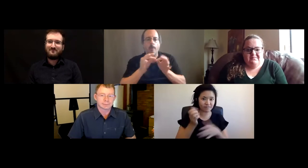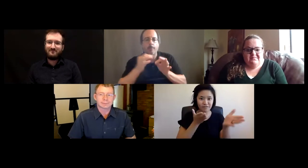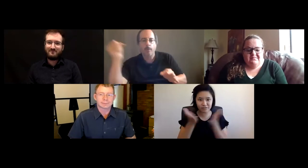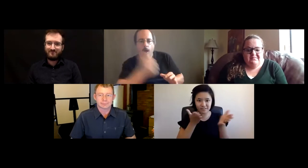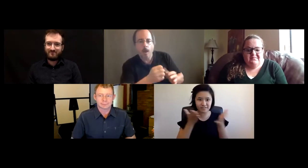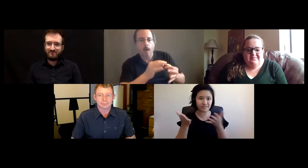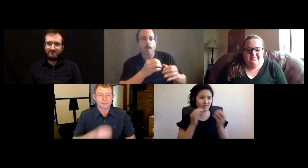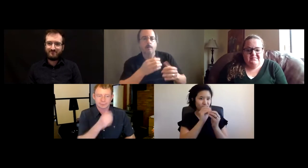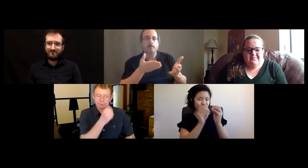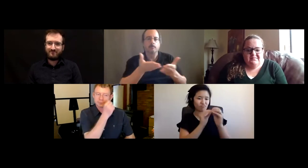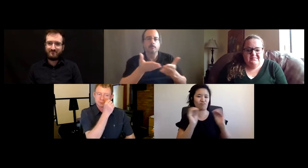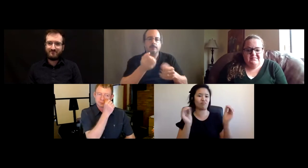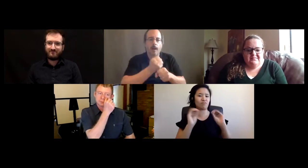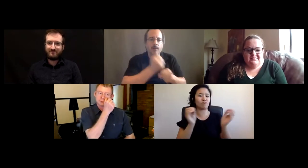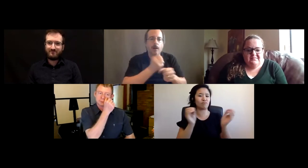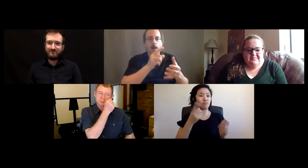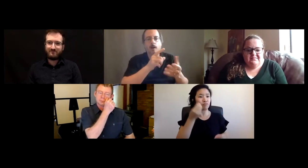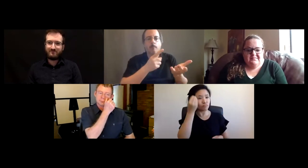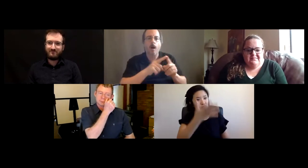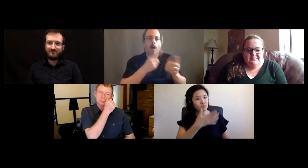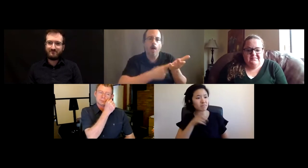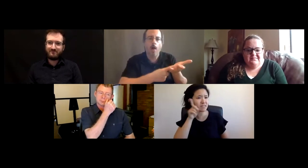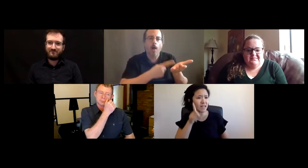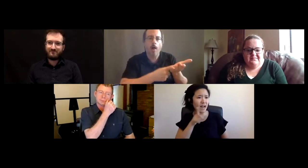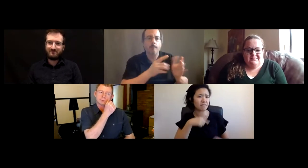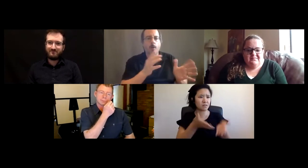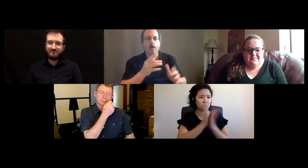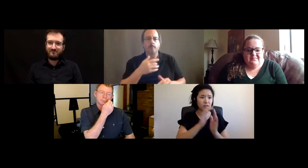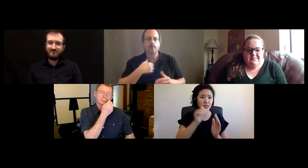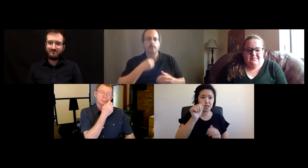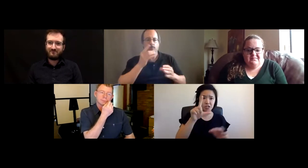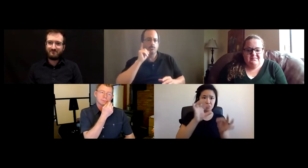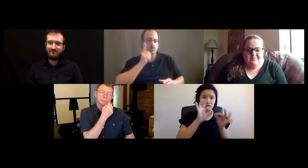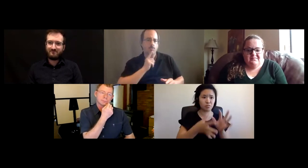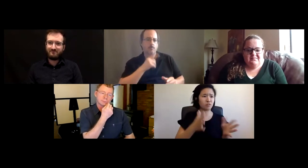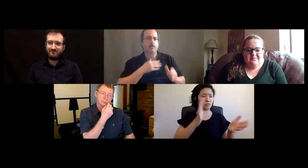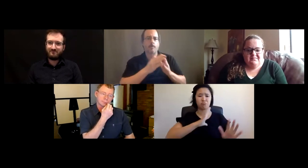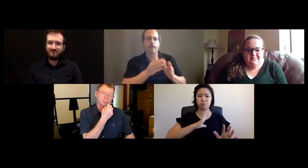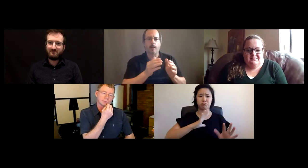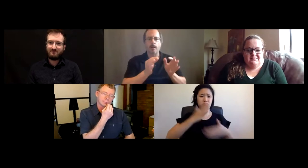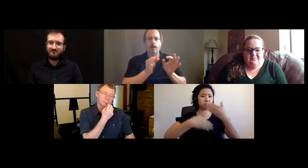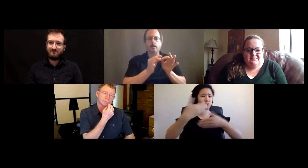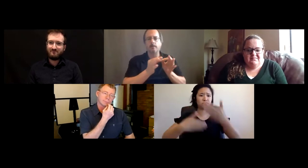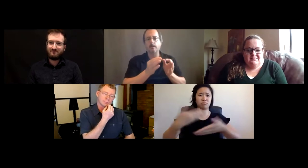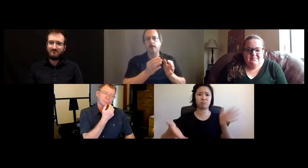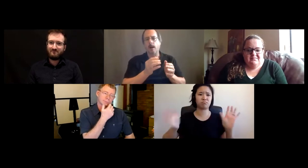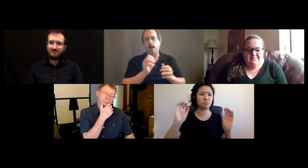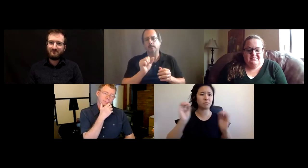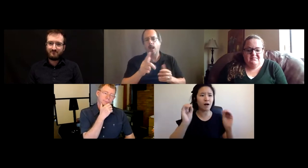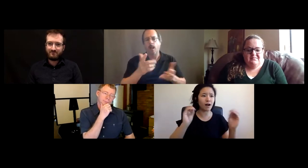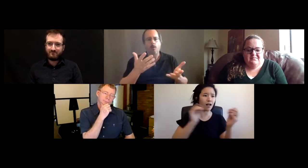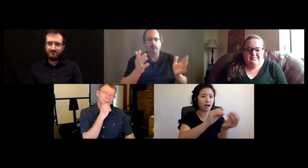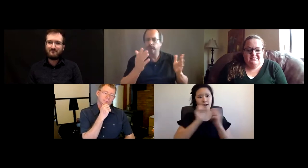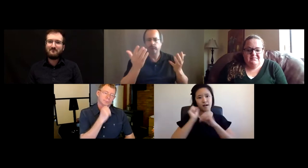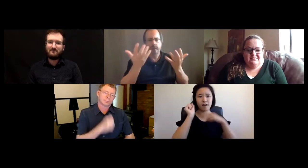negotiate accommodations, not having to request interpreting services. If I mentioned that I was